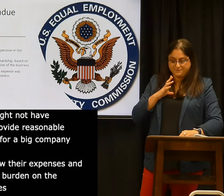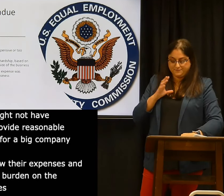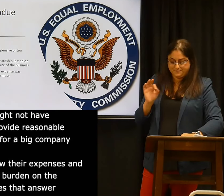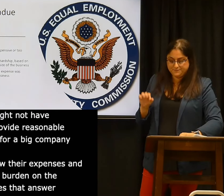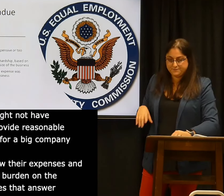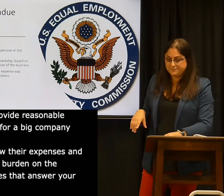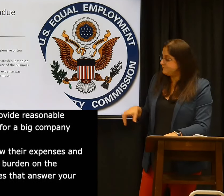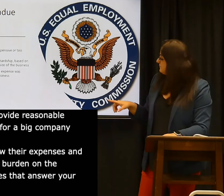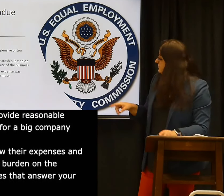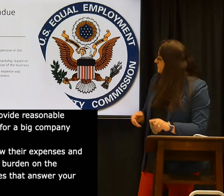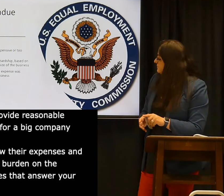Okay.